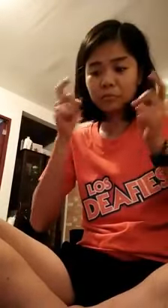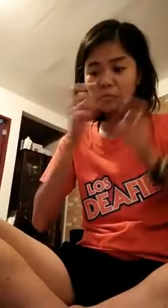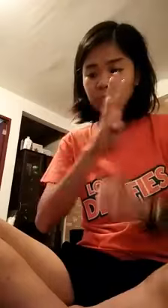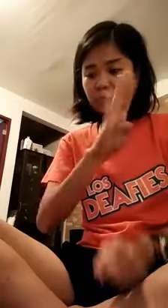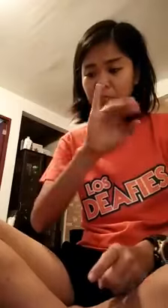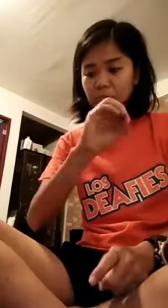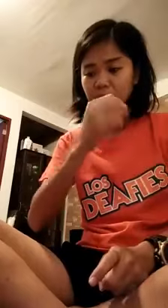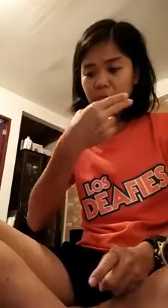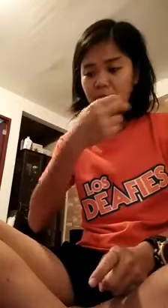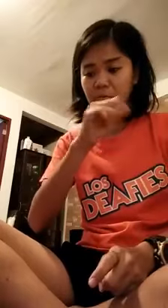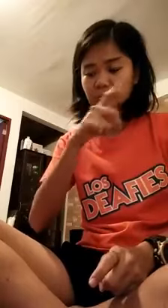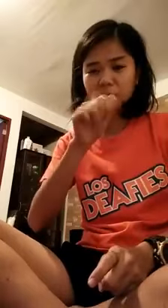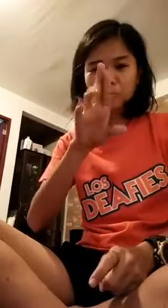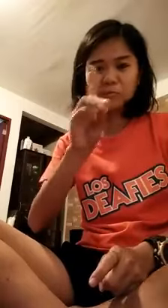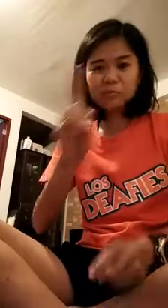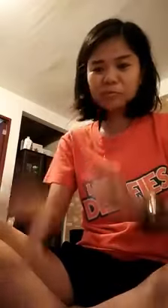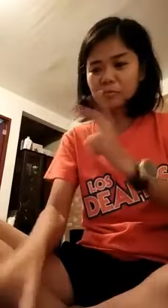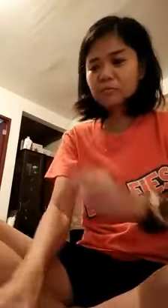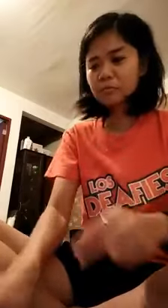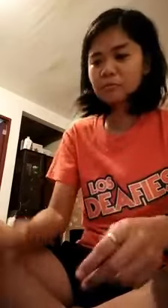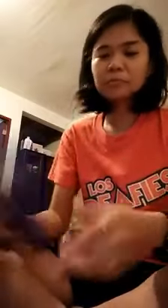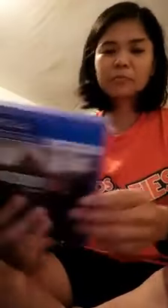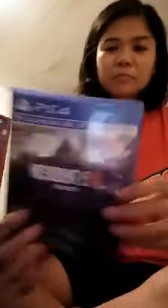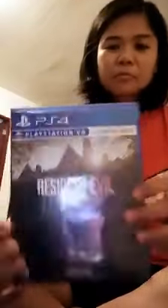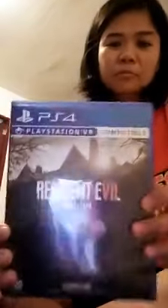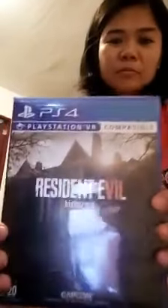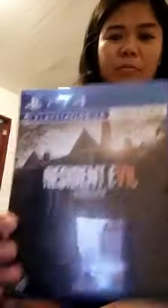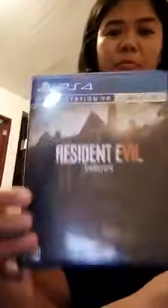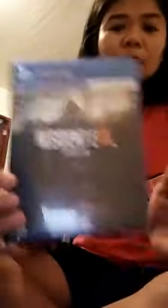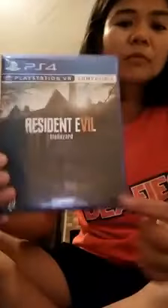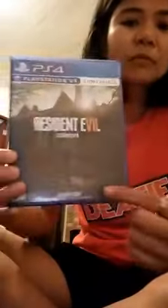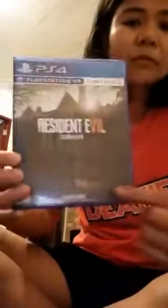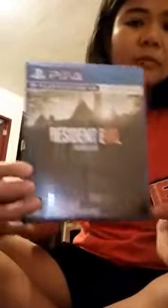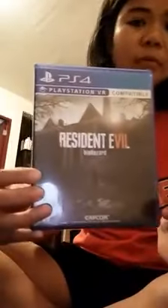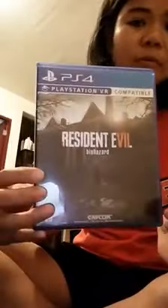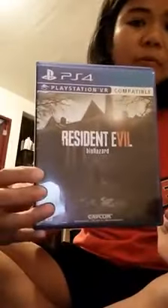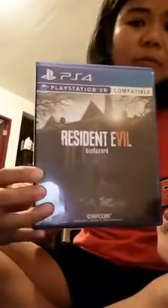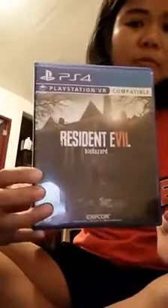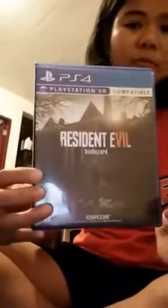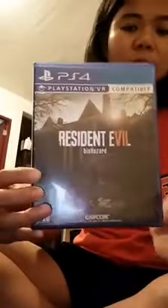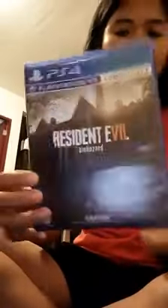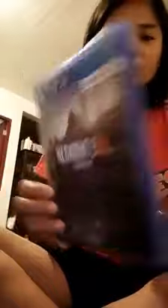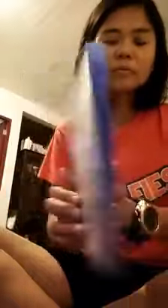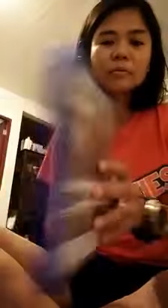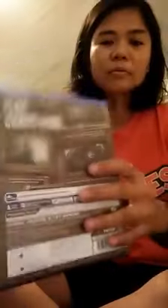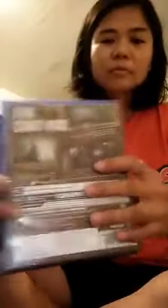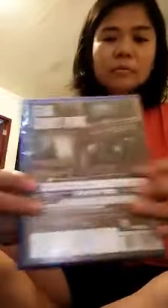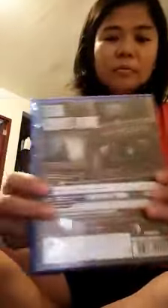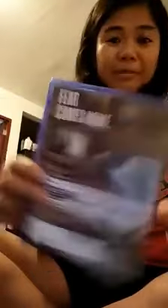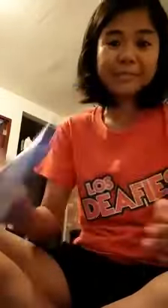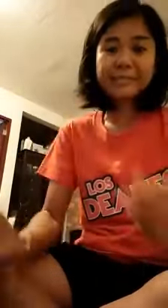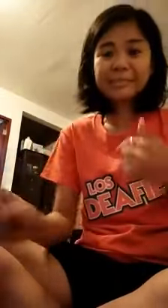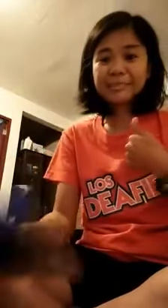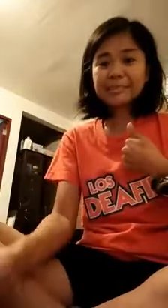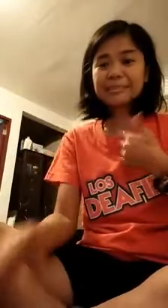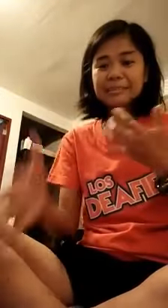Remastered. All-time on-show. Good luck on the road. That's smooth. You know,